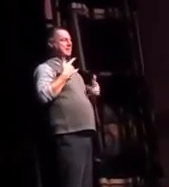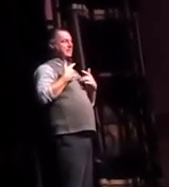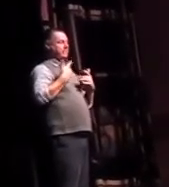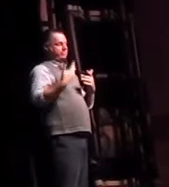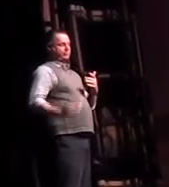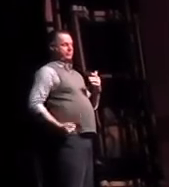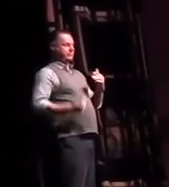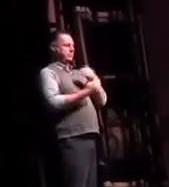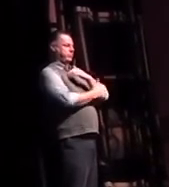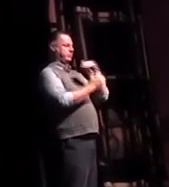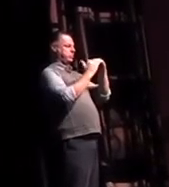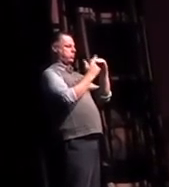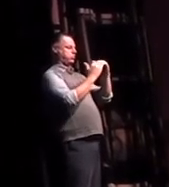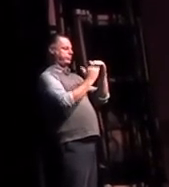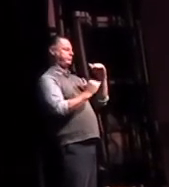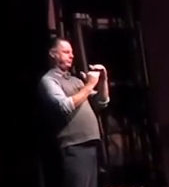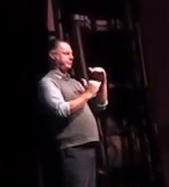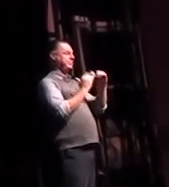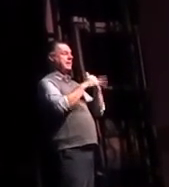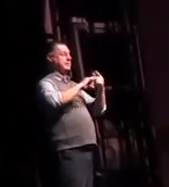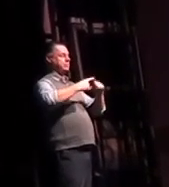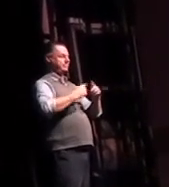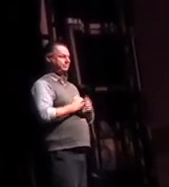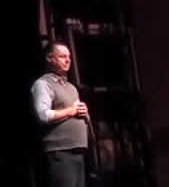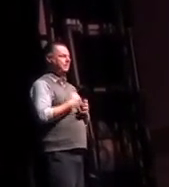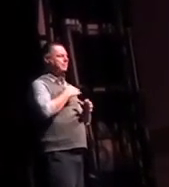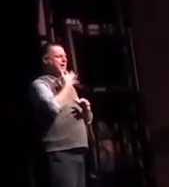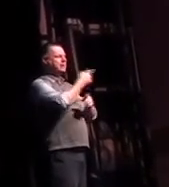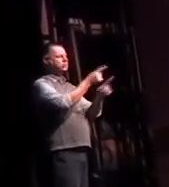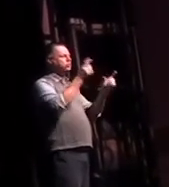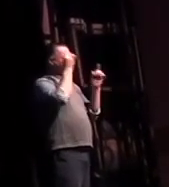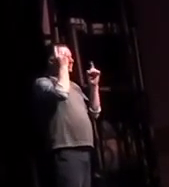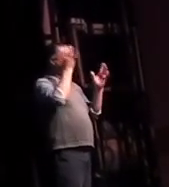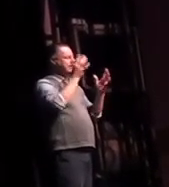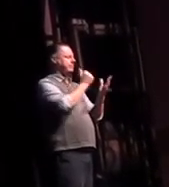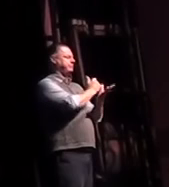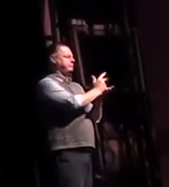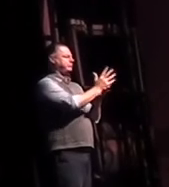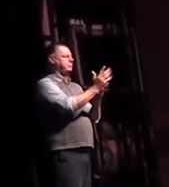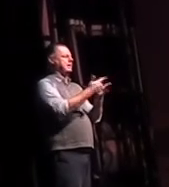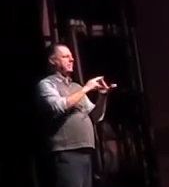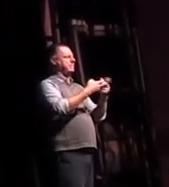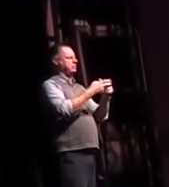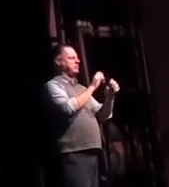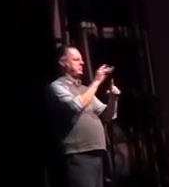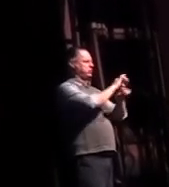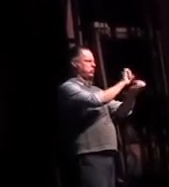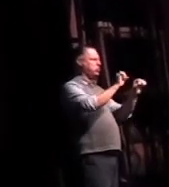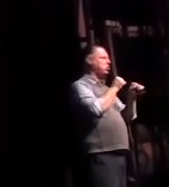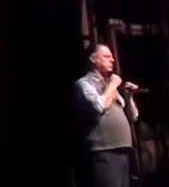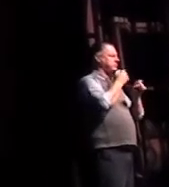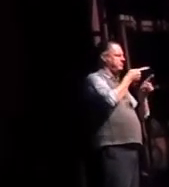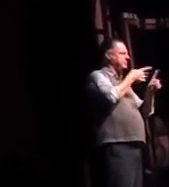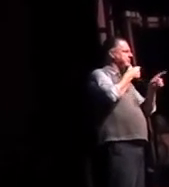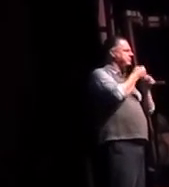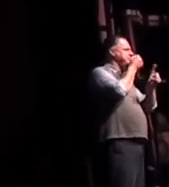the poverty line. To end, I'm not asking you to forget the array of important issues that you campaign for, but